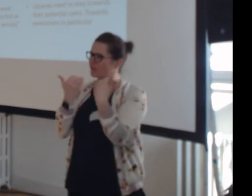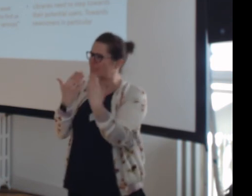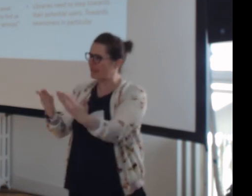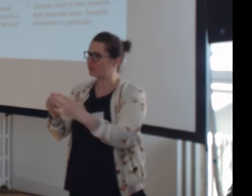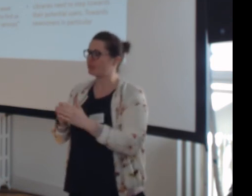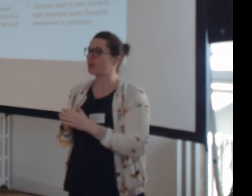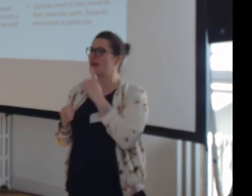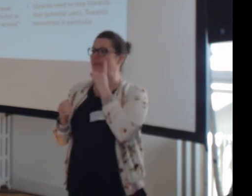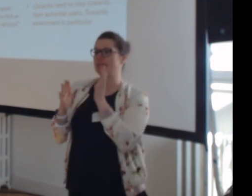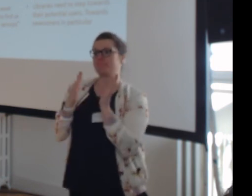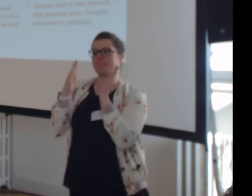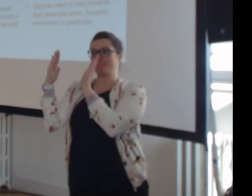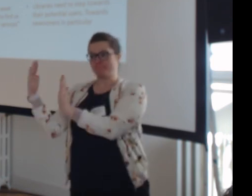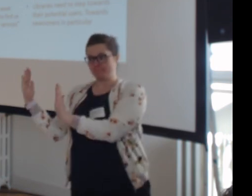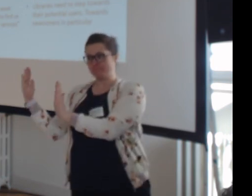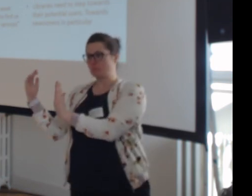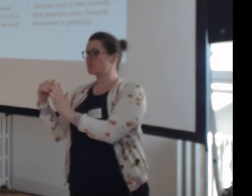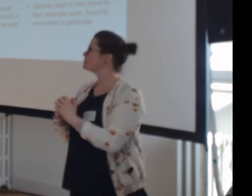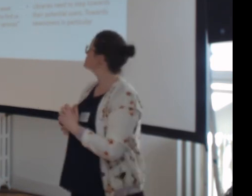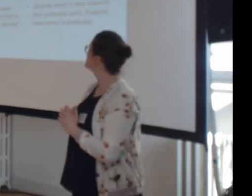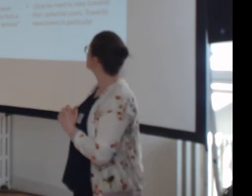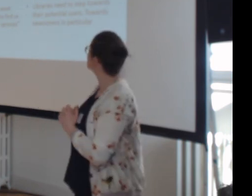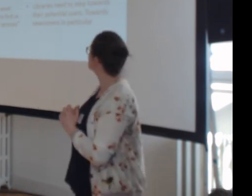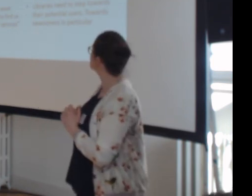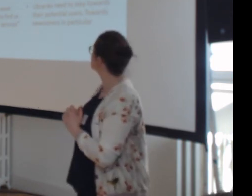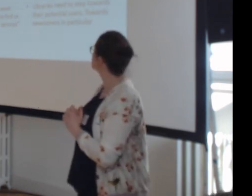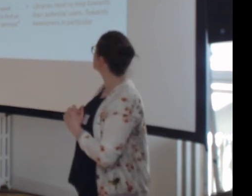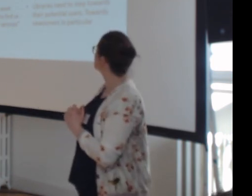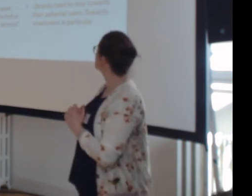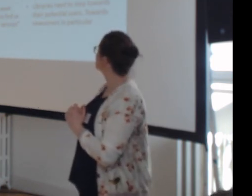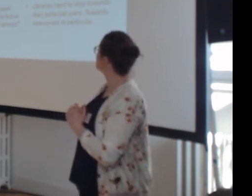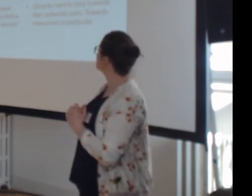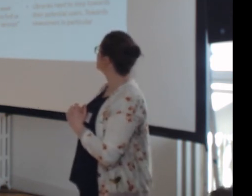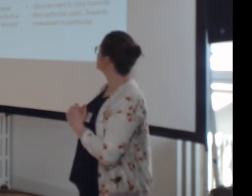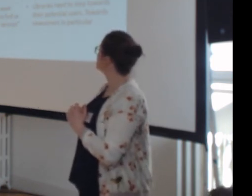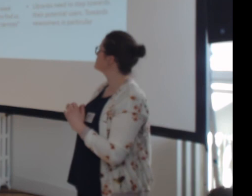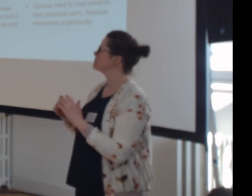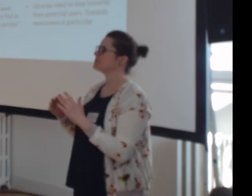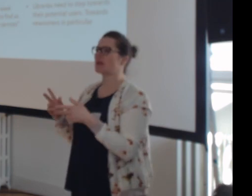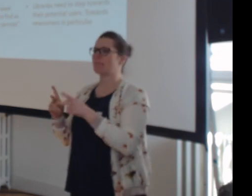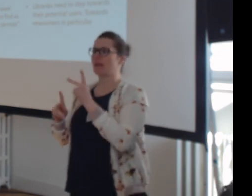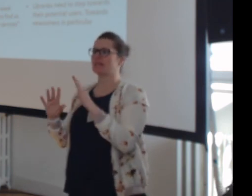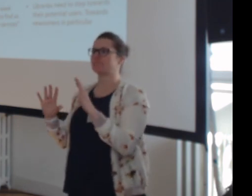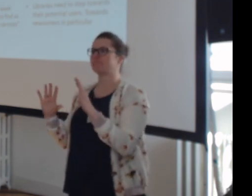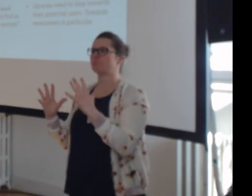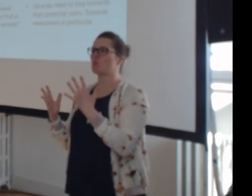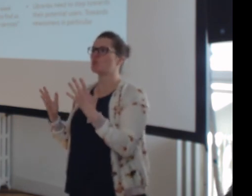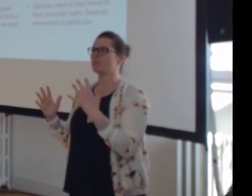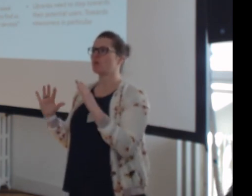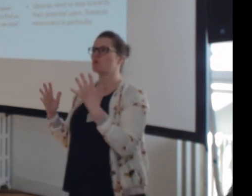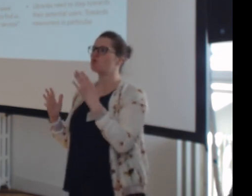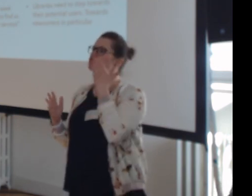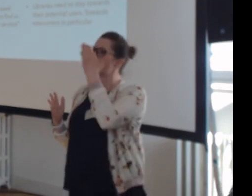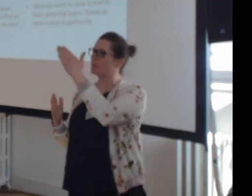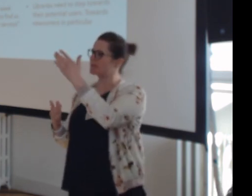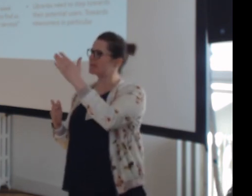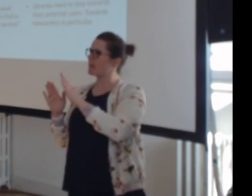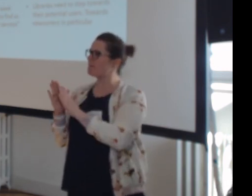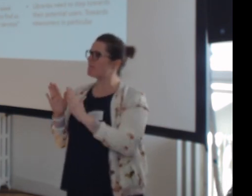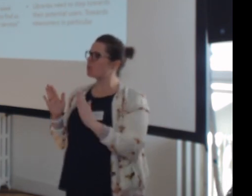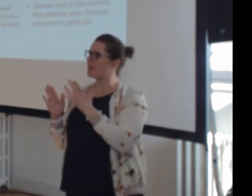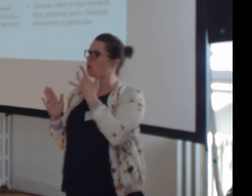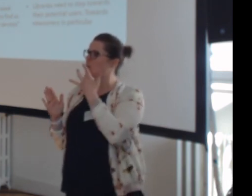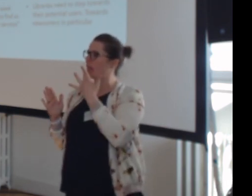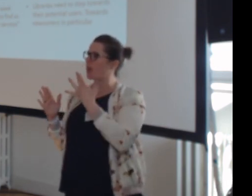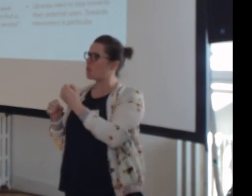On the right side, it's actually more the way we want to work in the future.